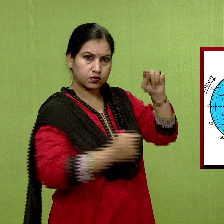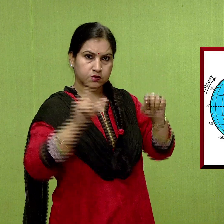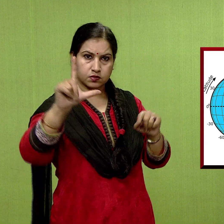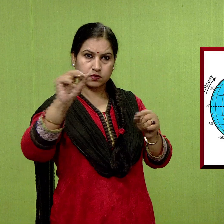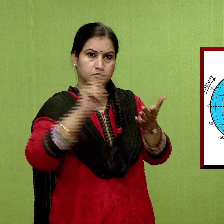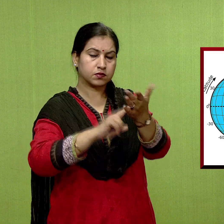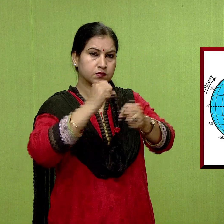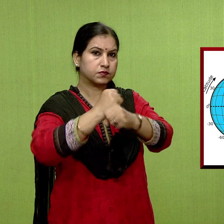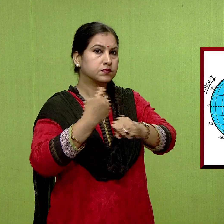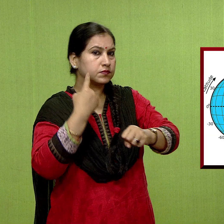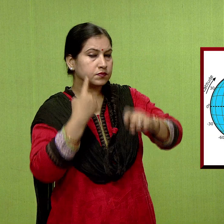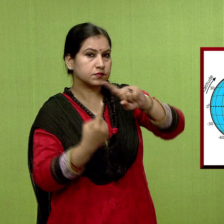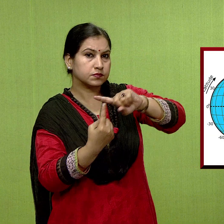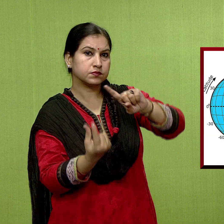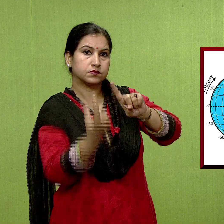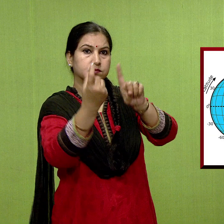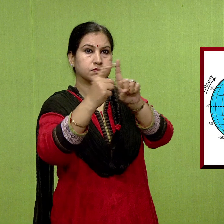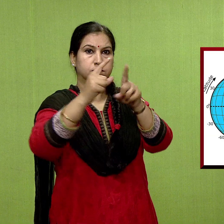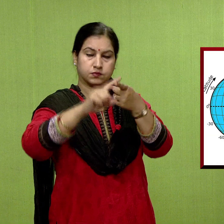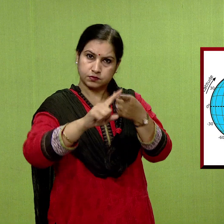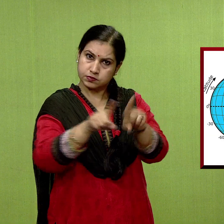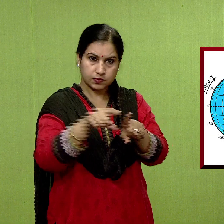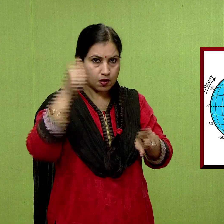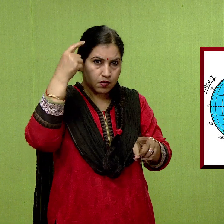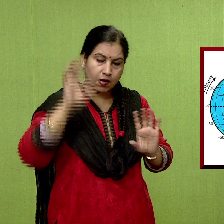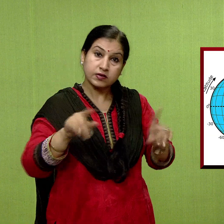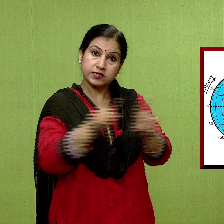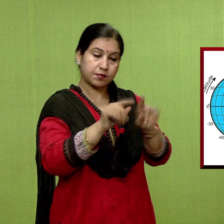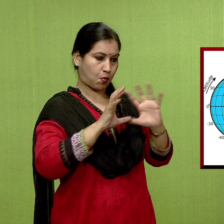Also, we have understood about the equator.